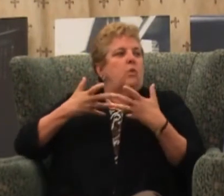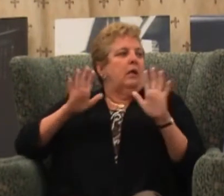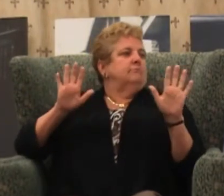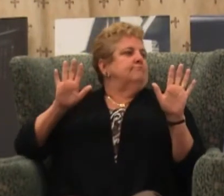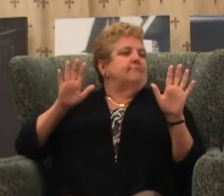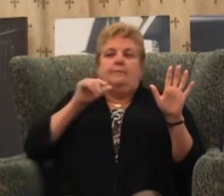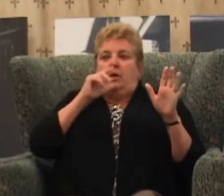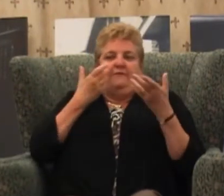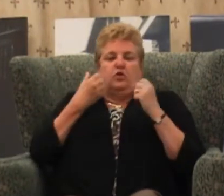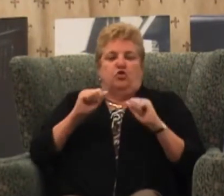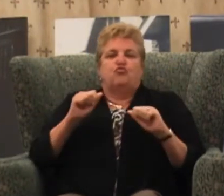try.